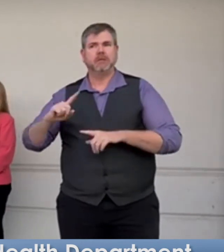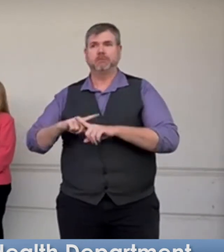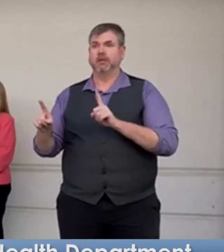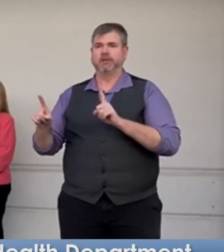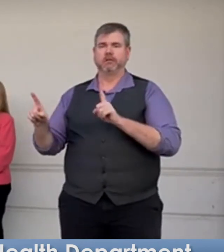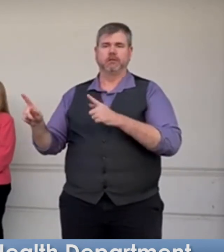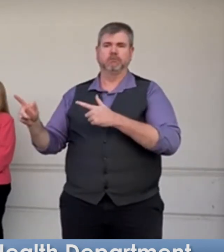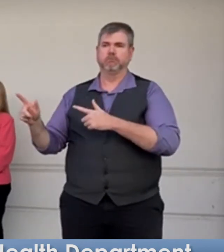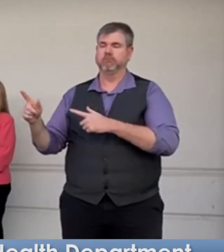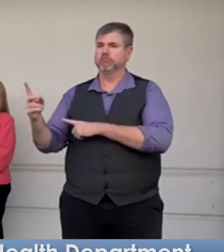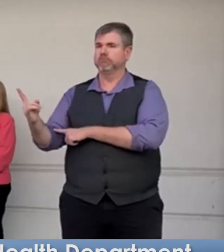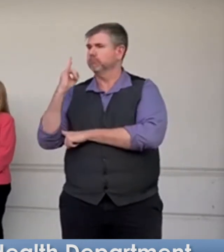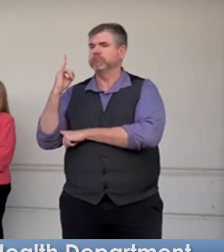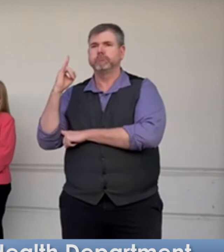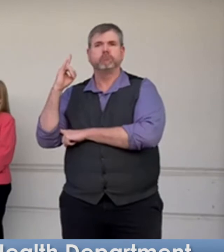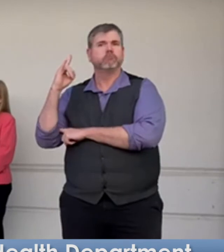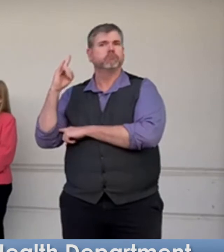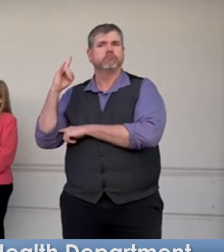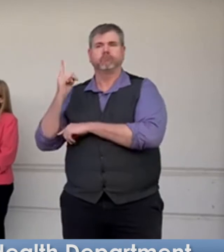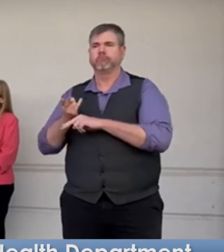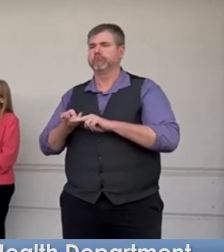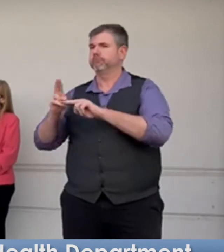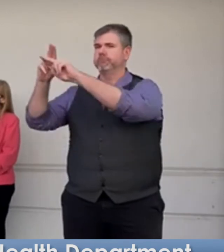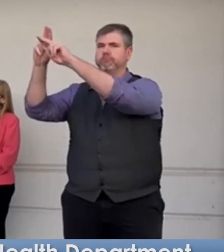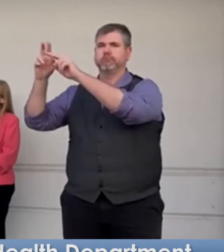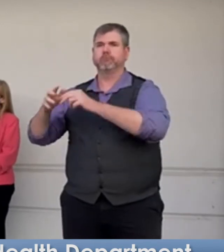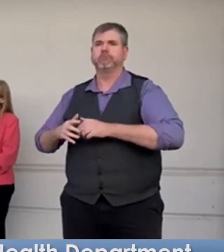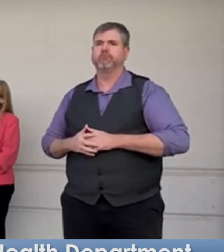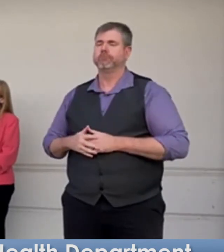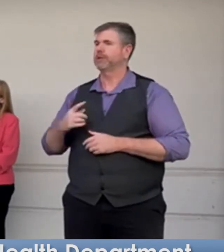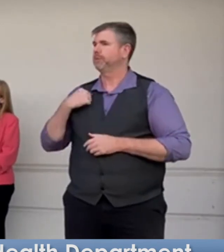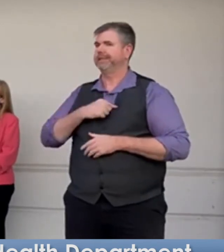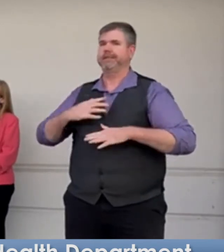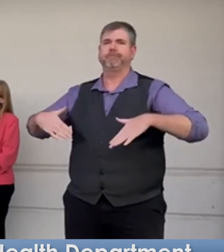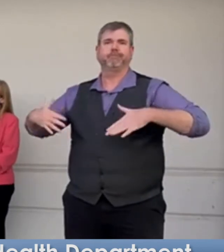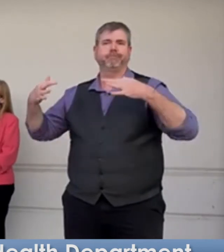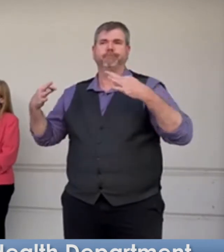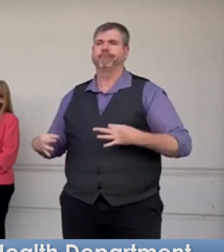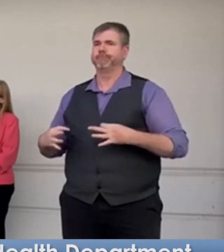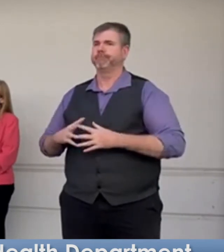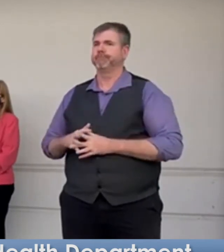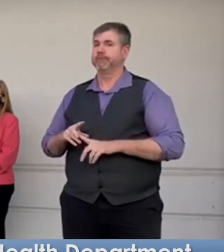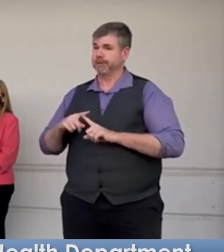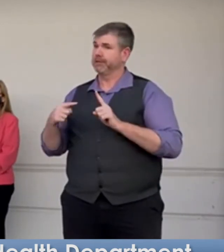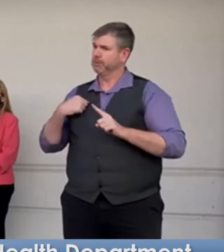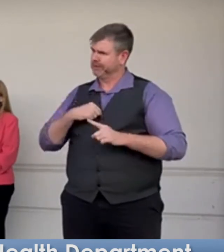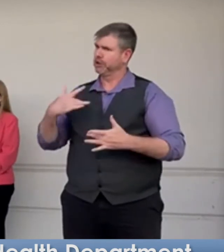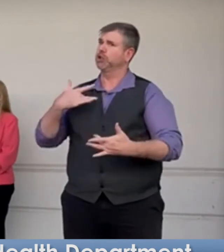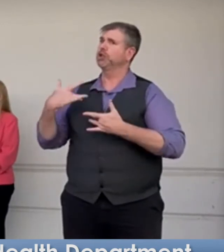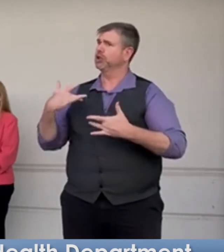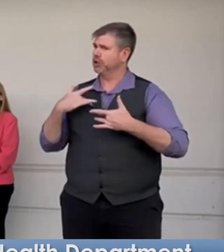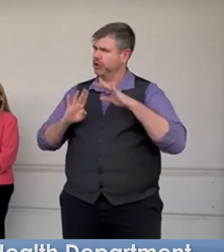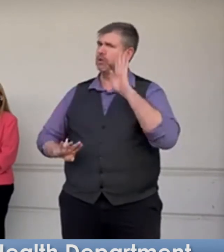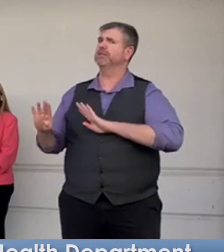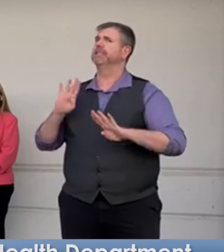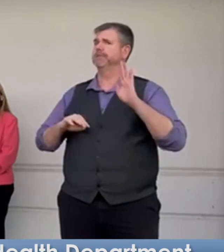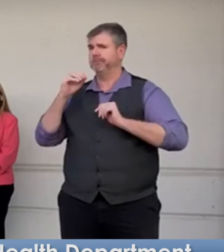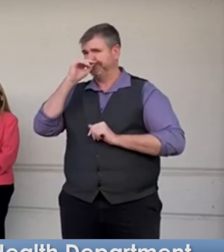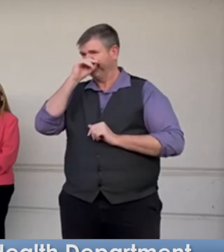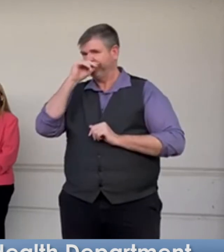any decisions yet. What I can tell you is that of course we're concerned. Of course we're concerned. Katie, our next